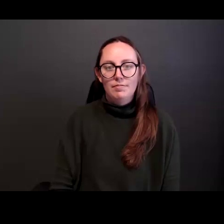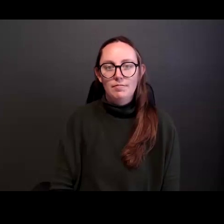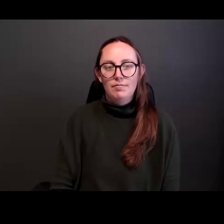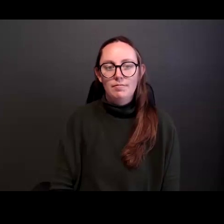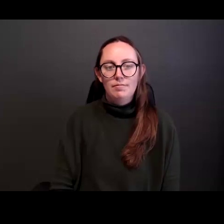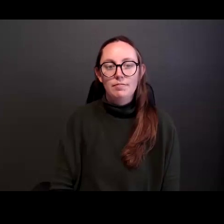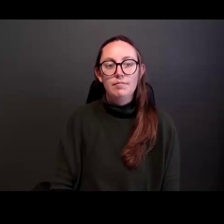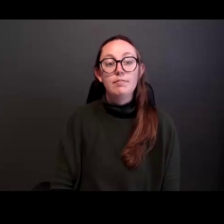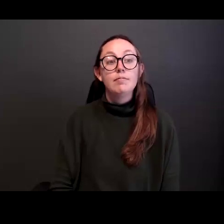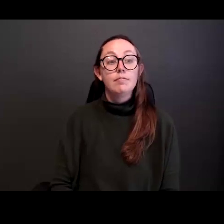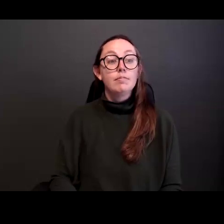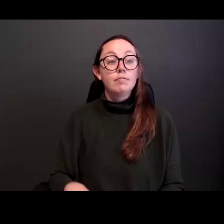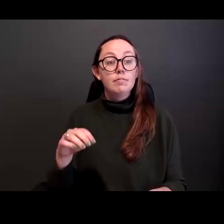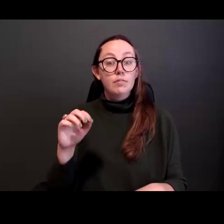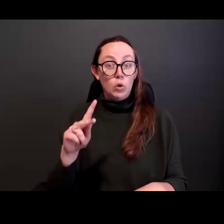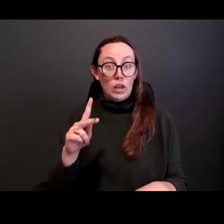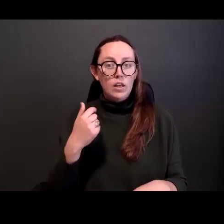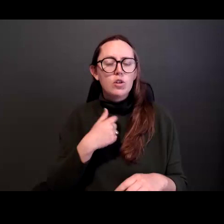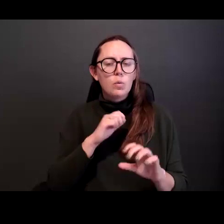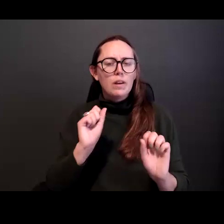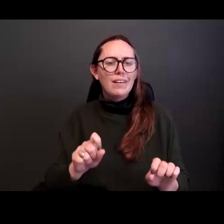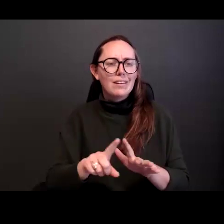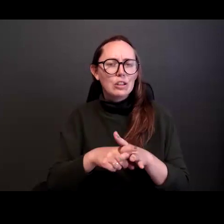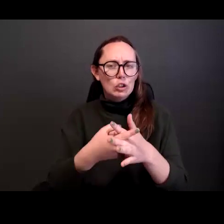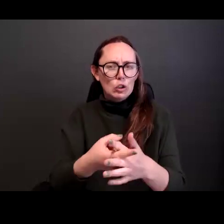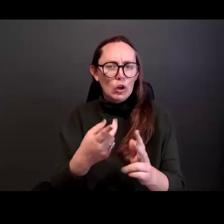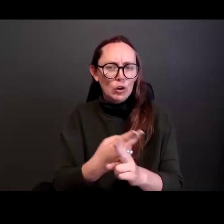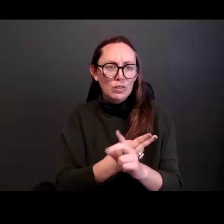And we can start with this one, but we know we have the other one.